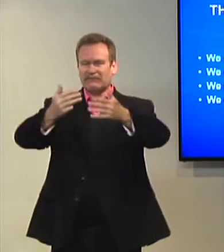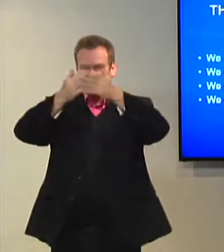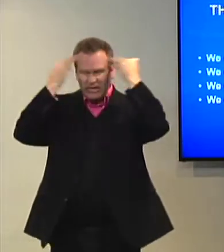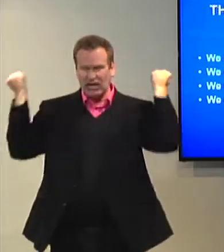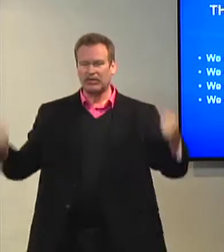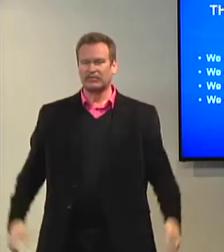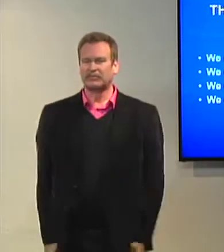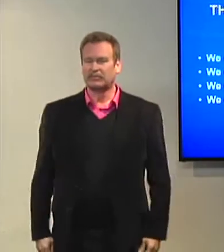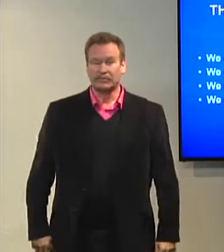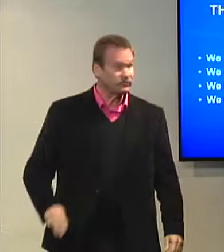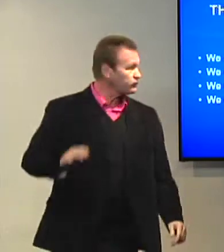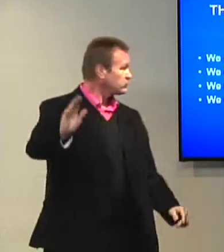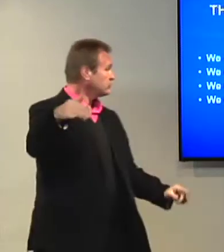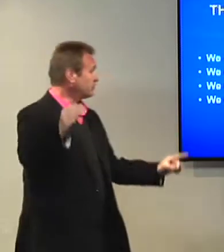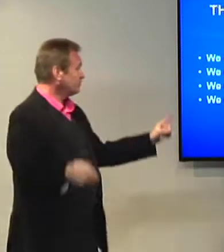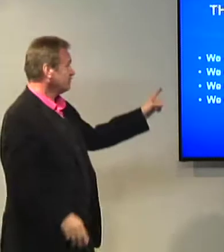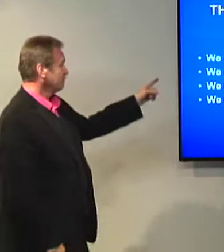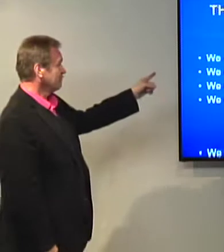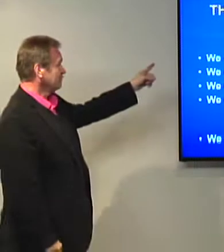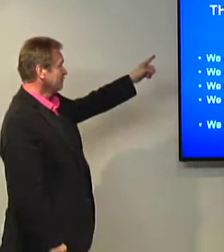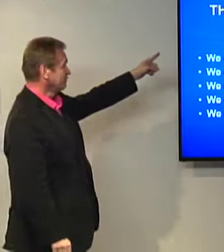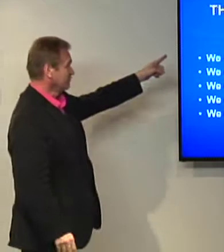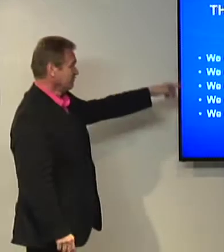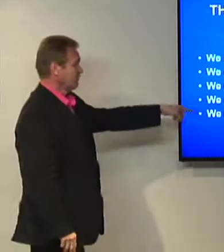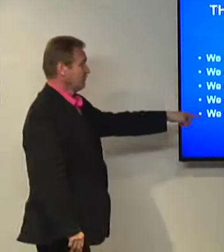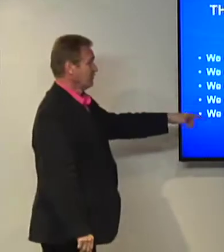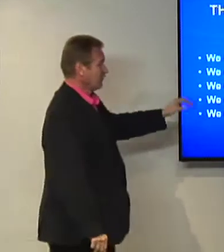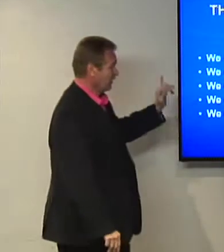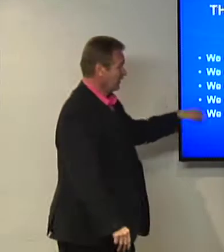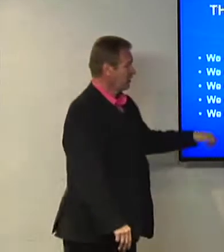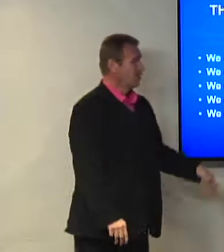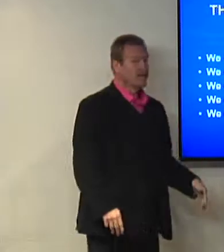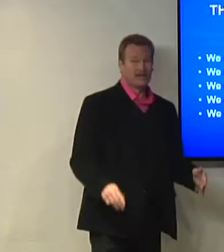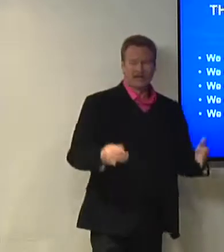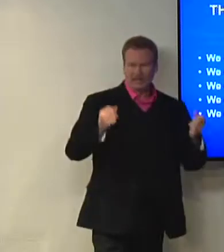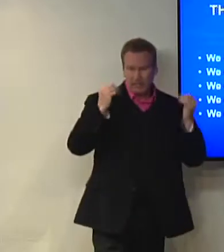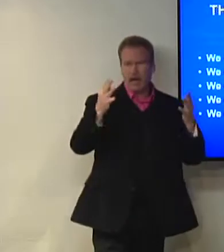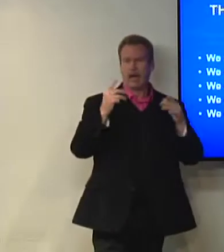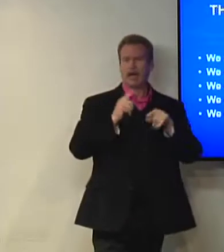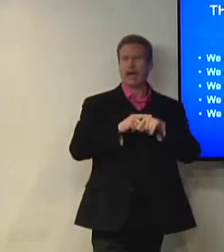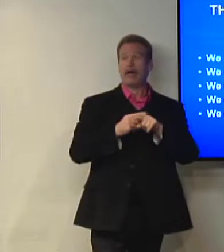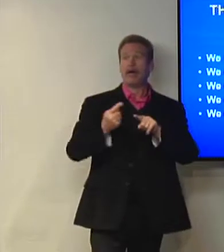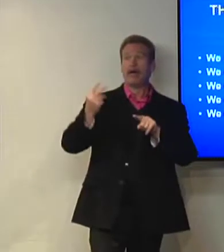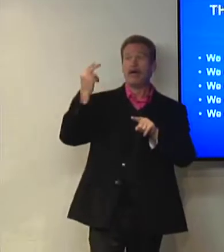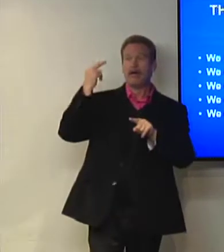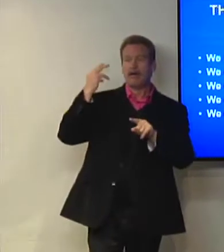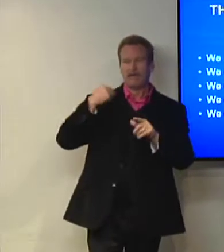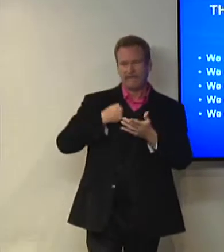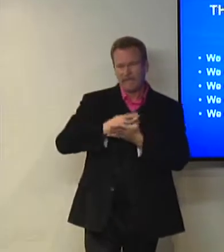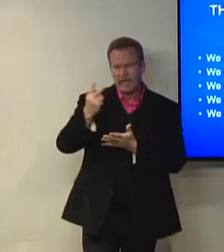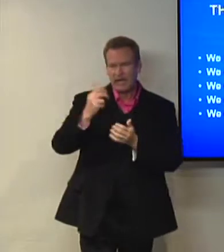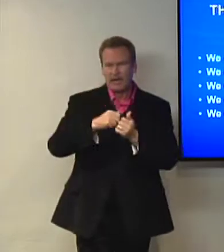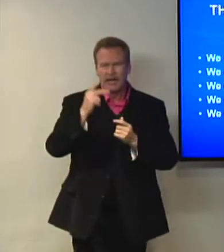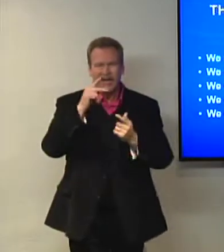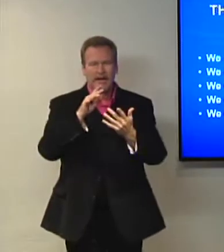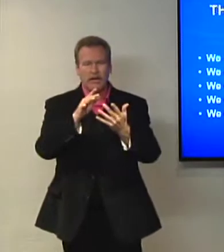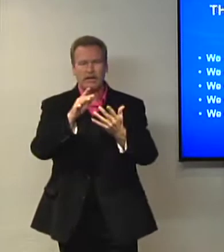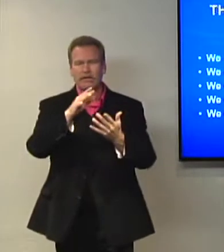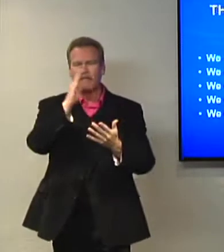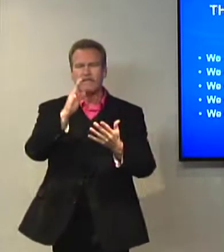But again, I tell you, we need to be done with it and to forget it. And then too, when you look back and you think